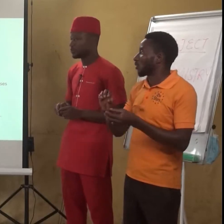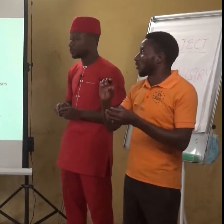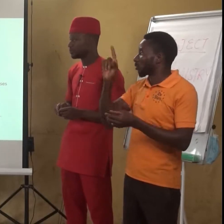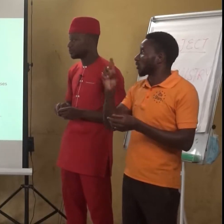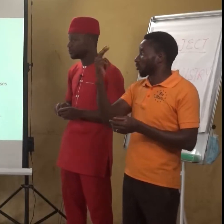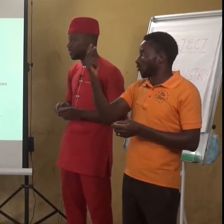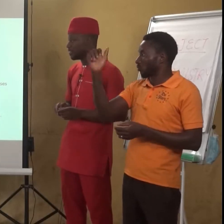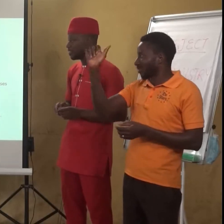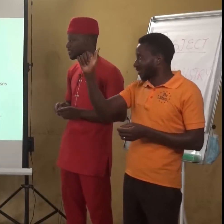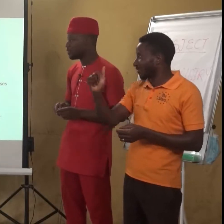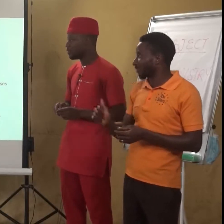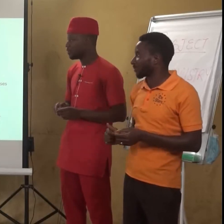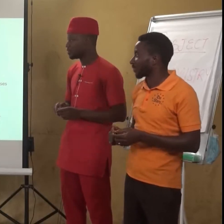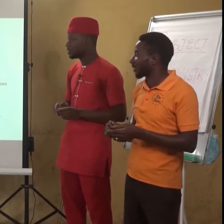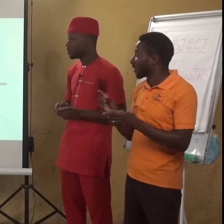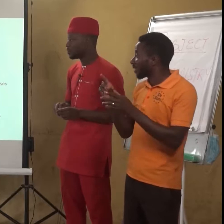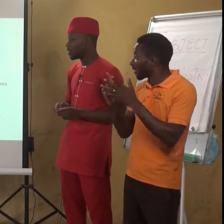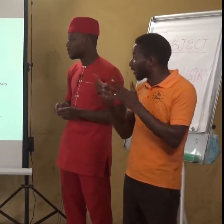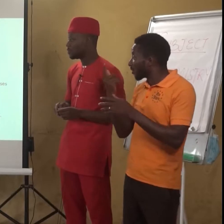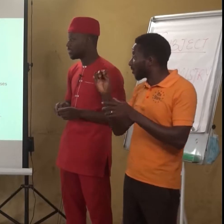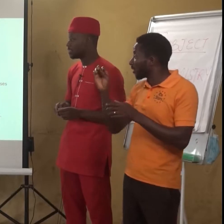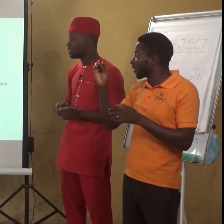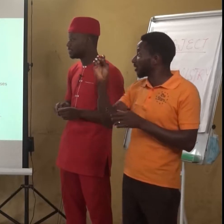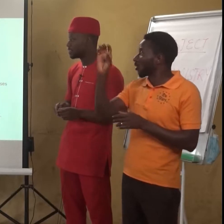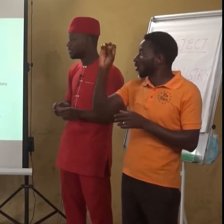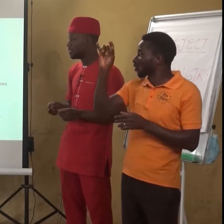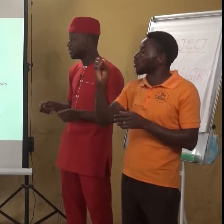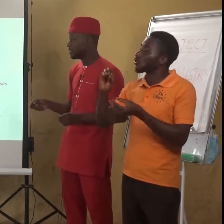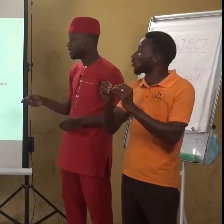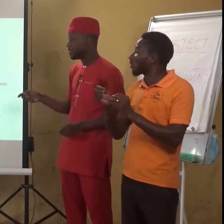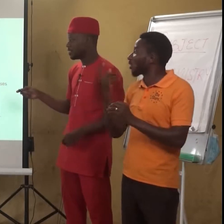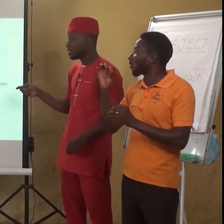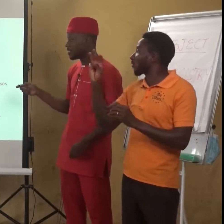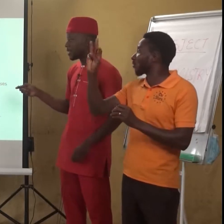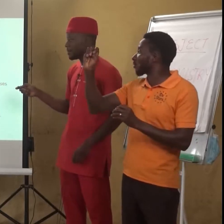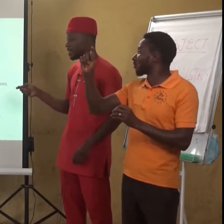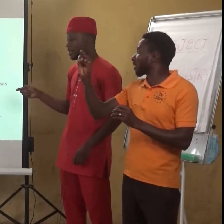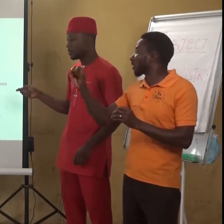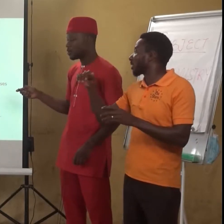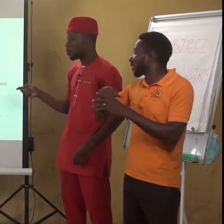2. Determine the oxidation number of manganese in